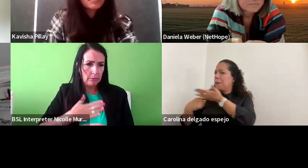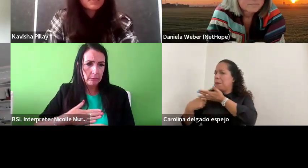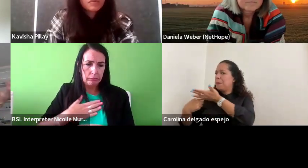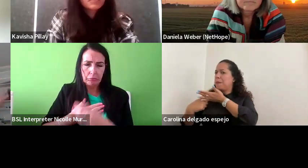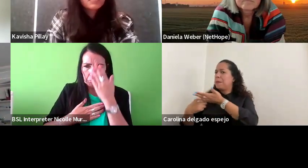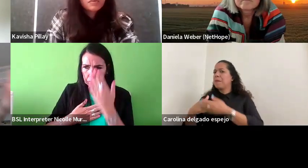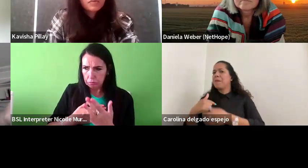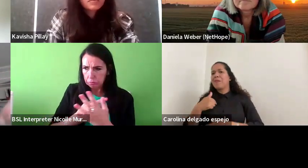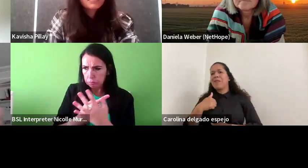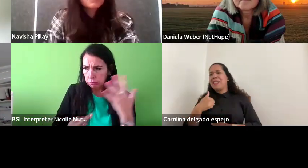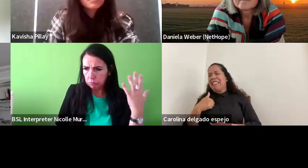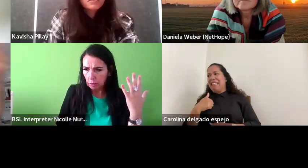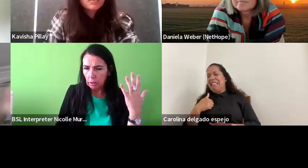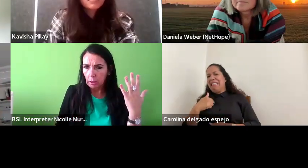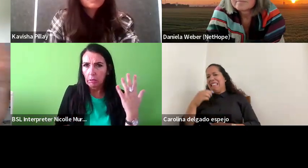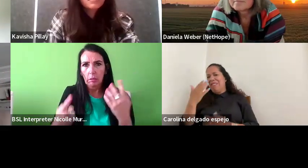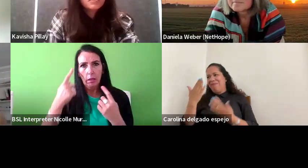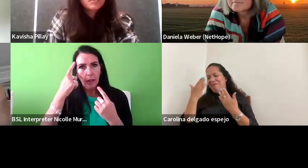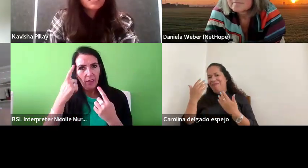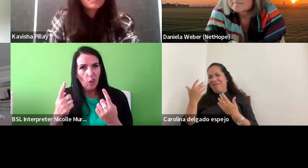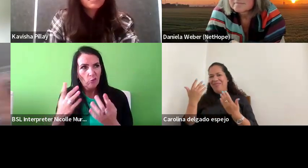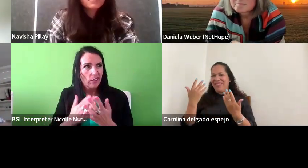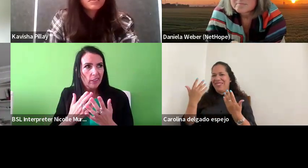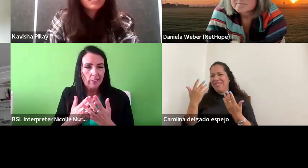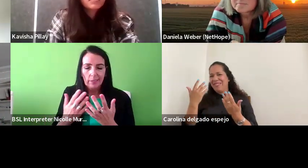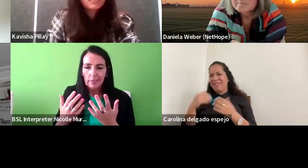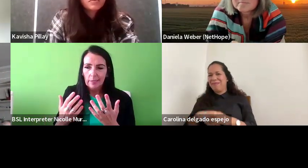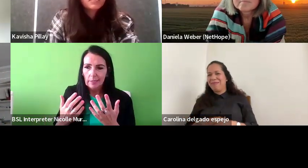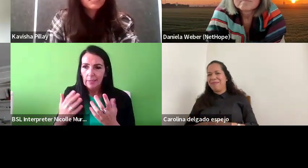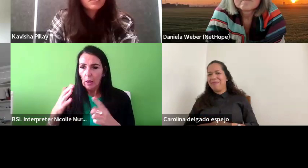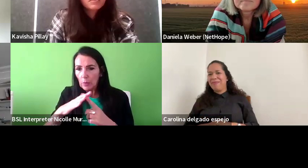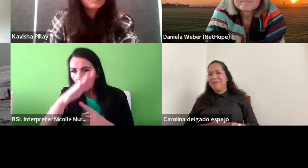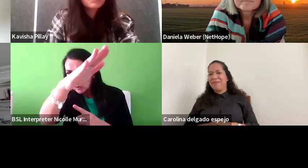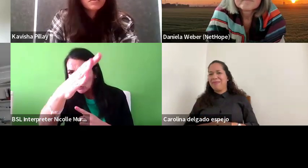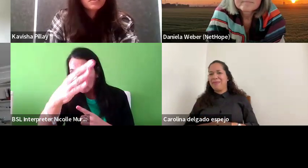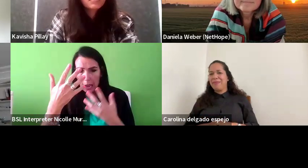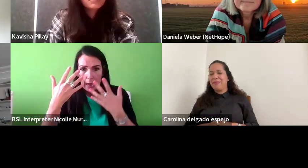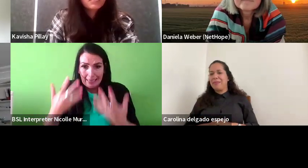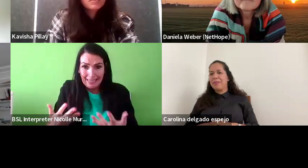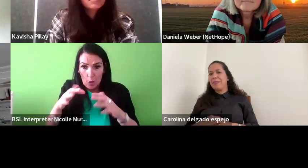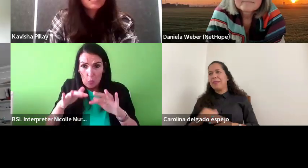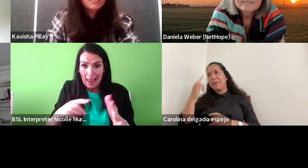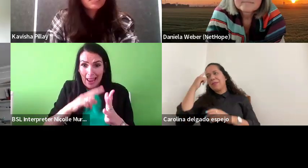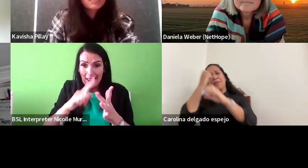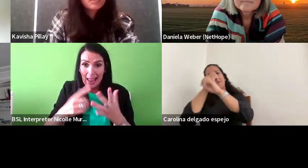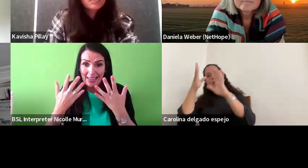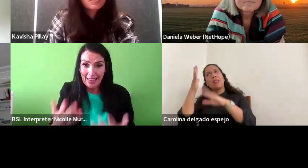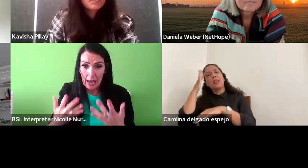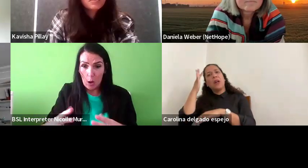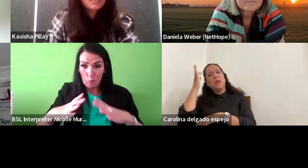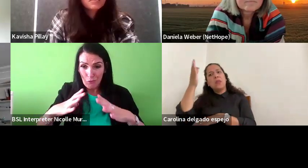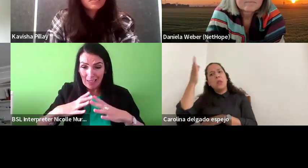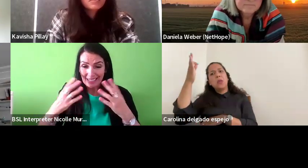even, I thought this is, coming in the future. No, it's already there, much more